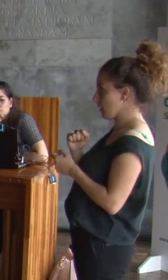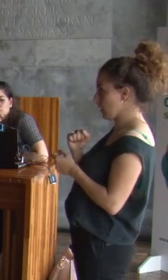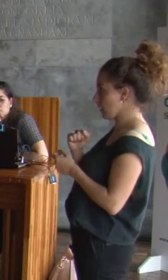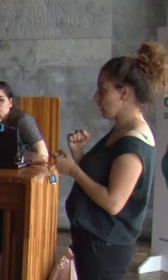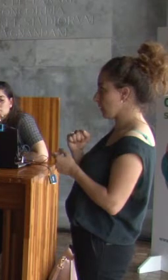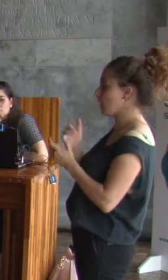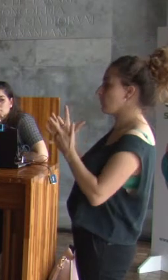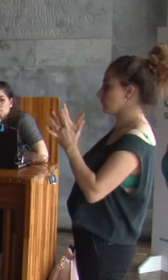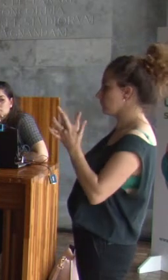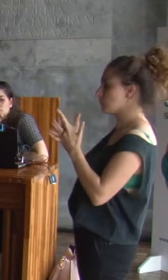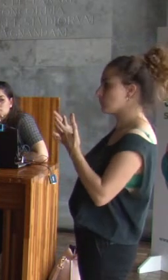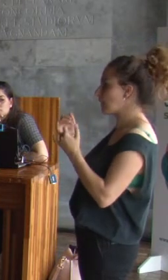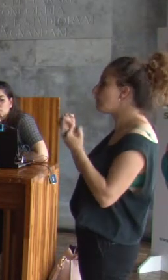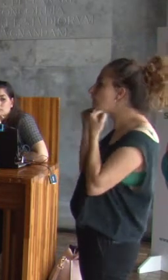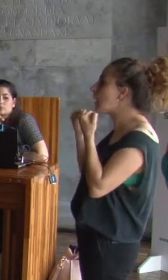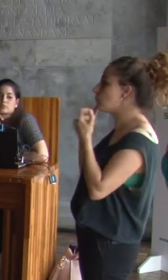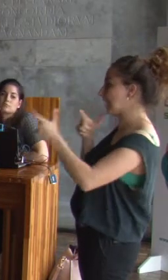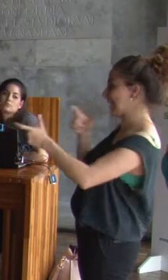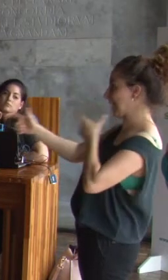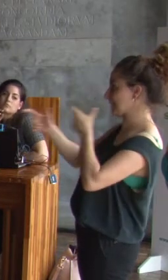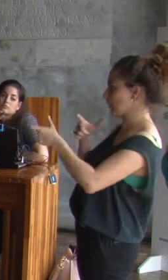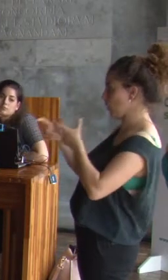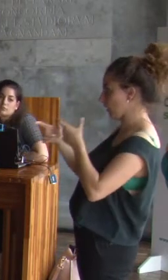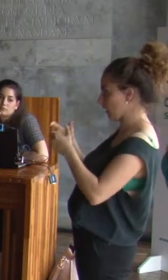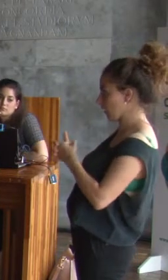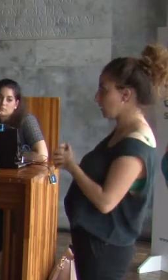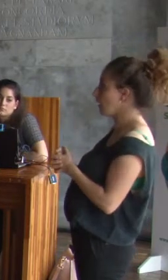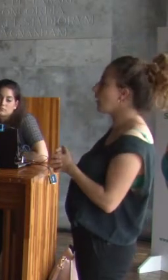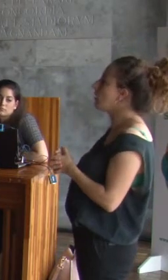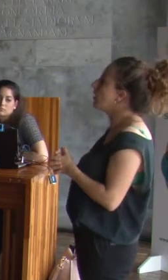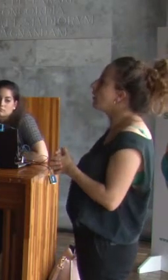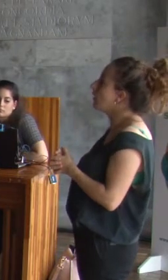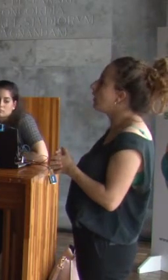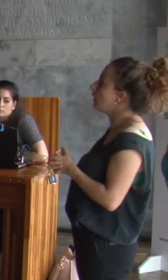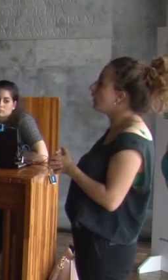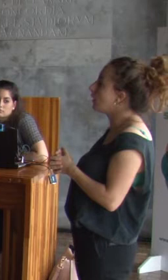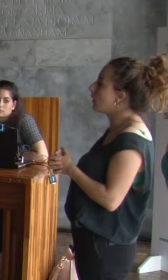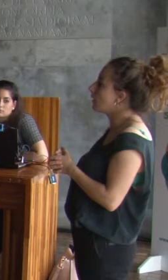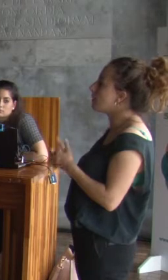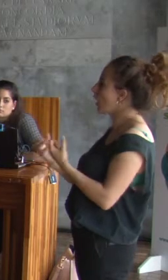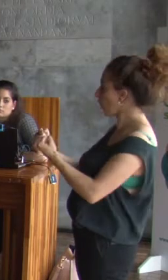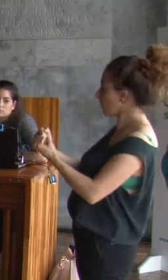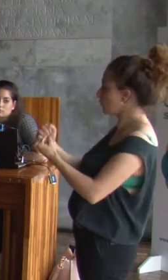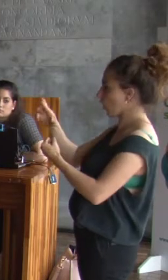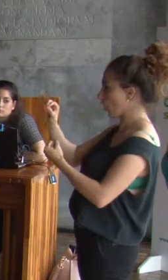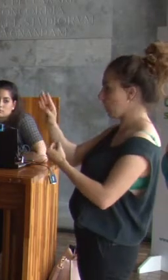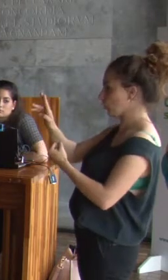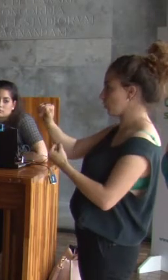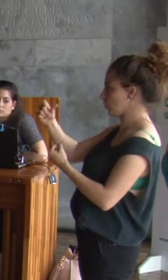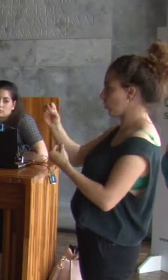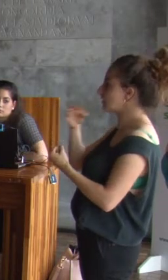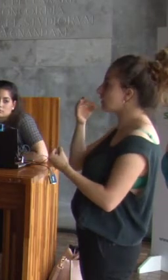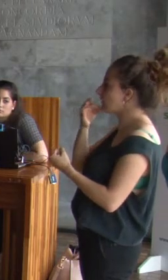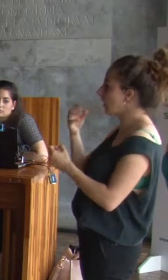is easy to interact with, minimizing error, and robust. Robust means compatible with other